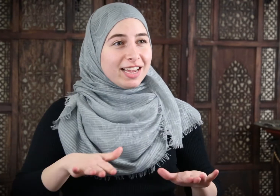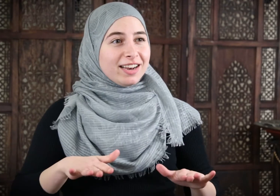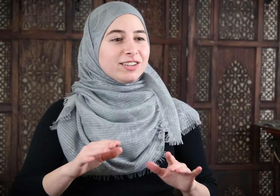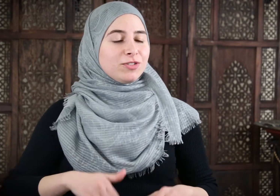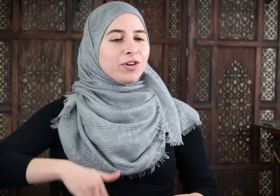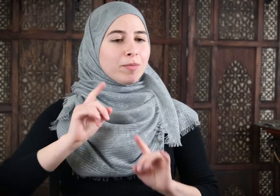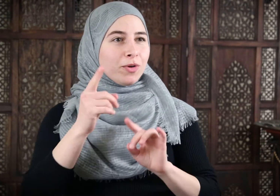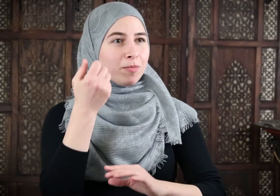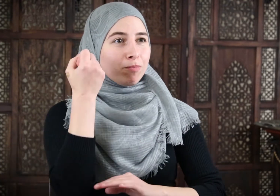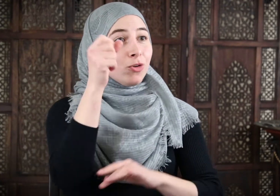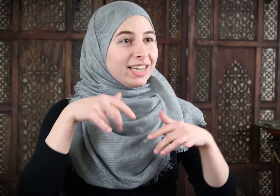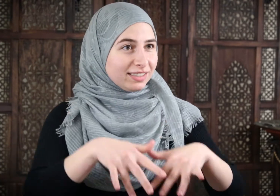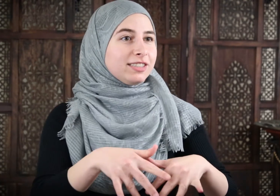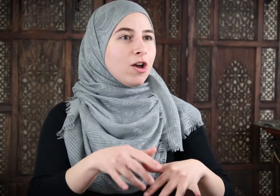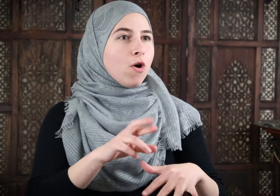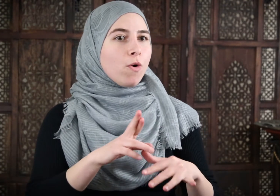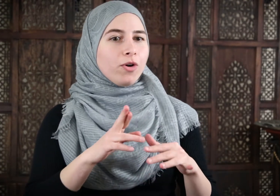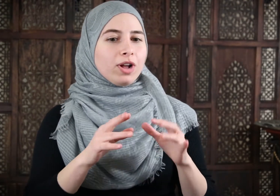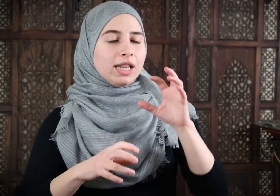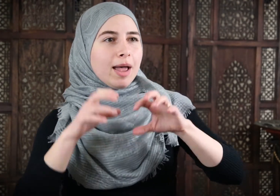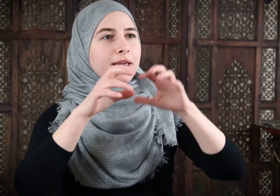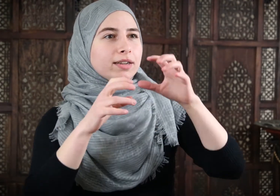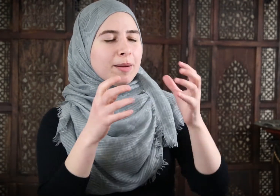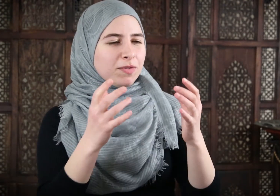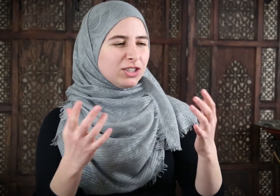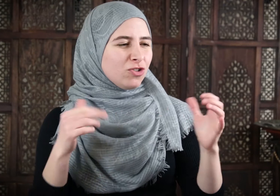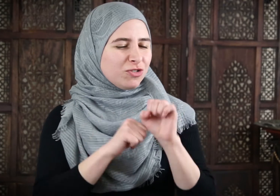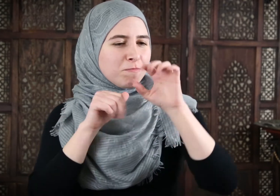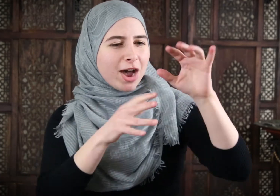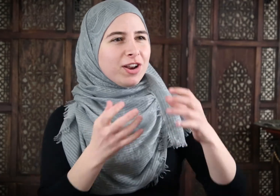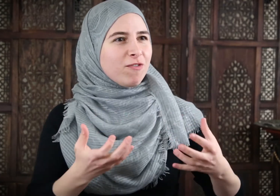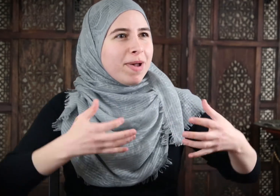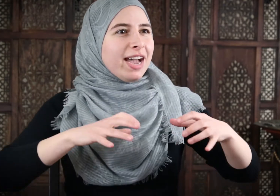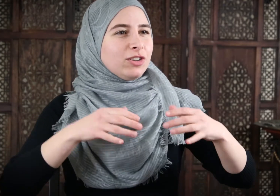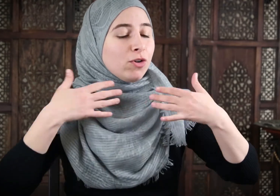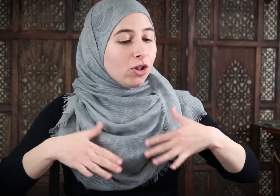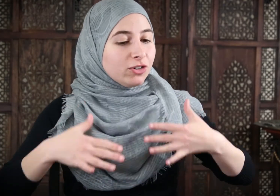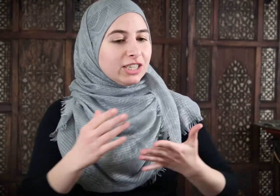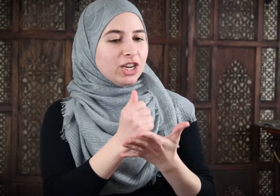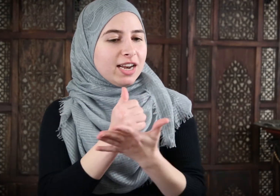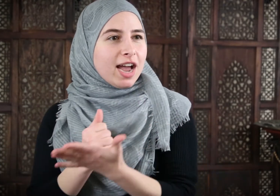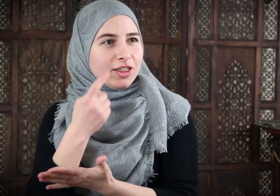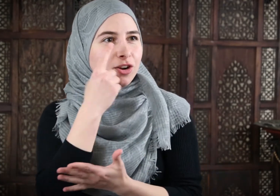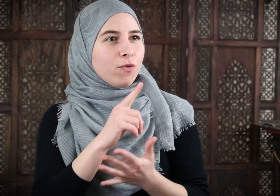kid is growing up going to protests or climbing on top of this huge mountain of bags of clothes that she had gathered